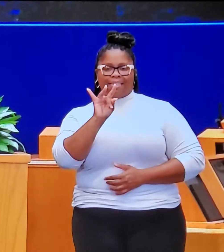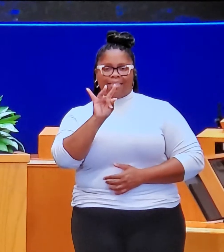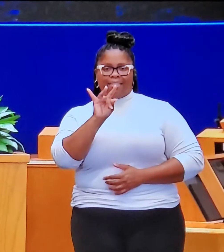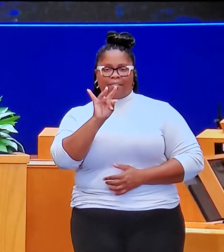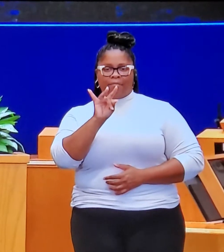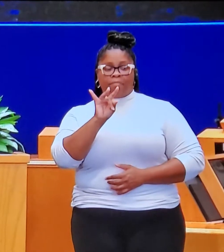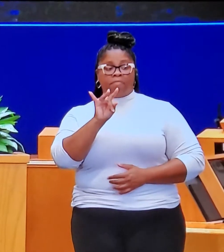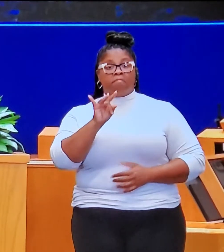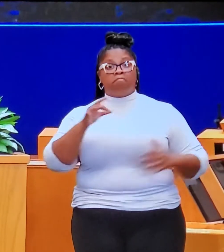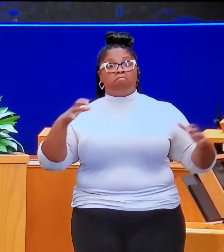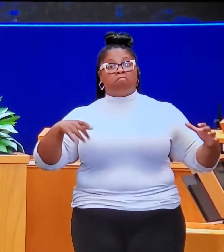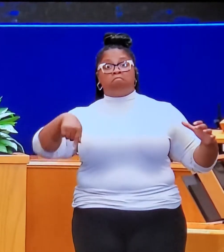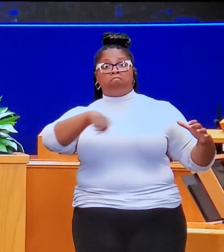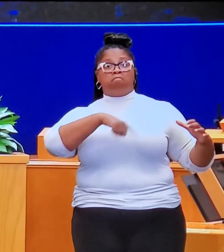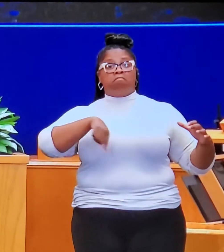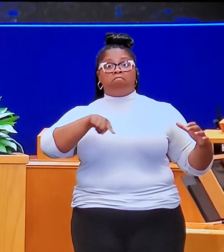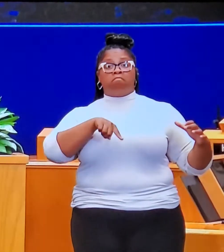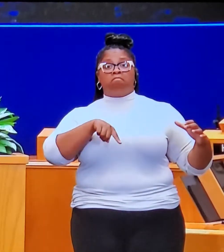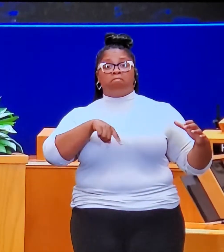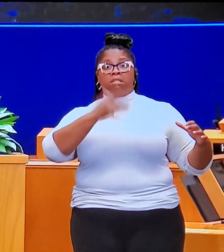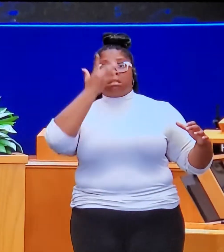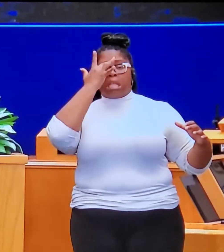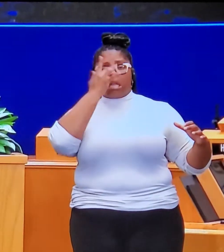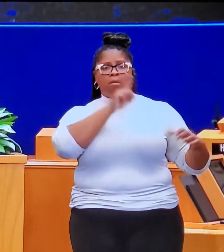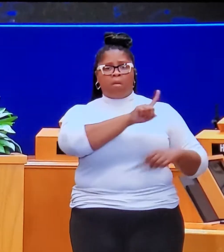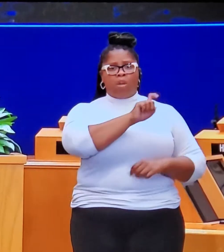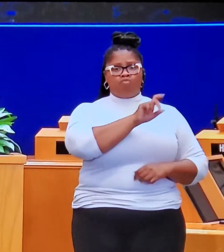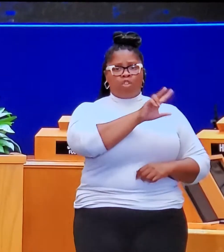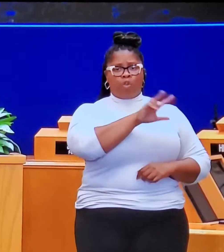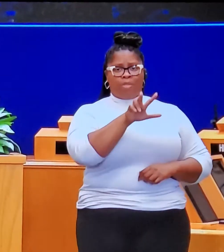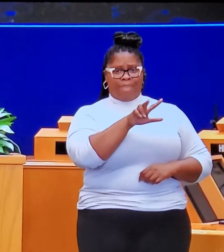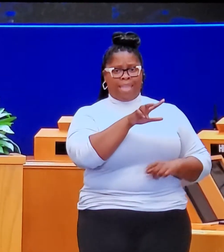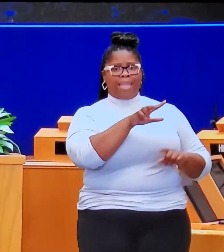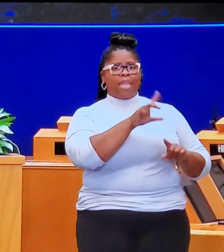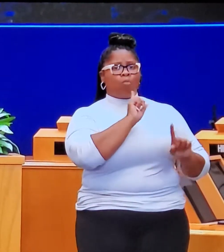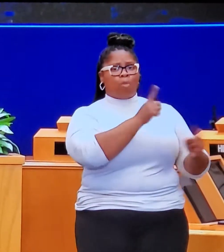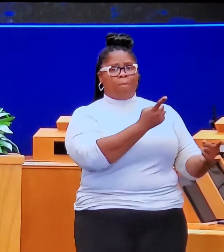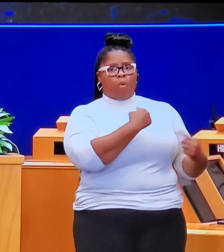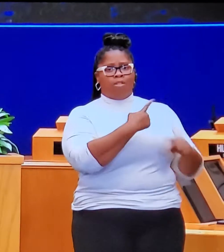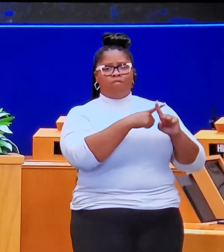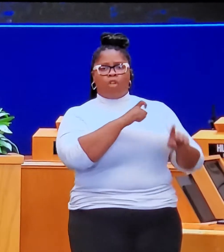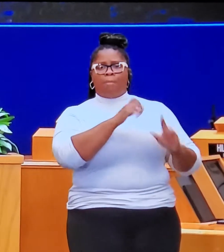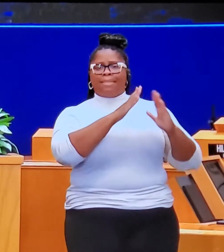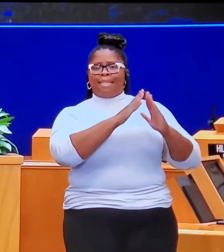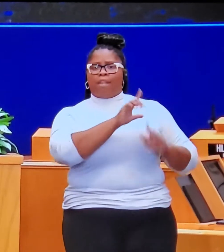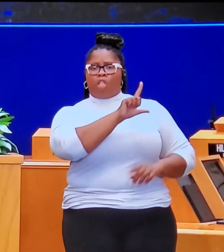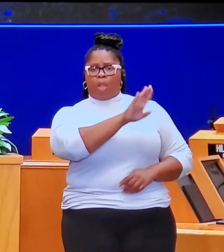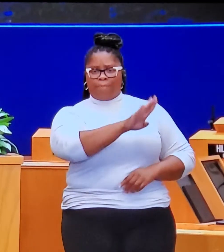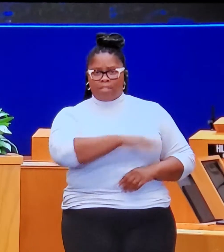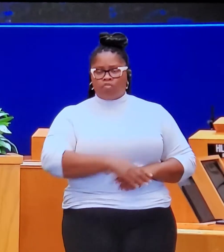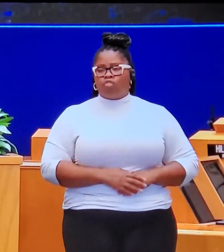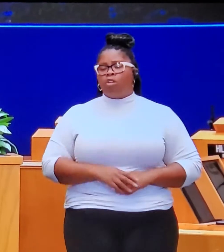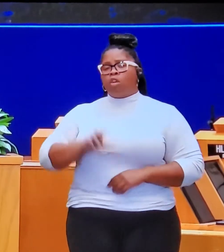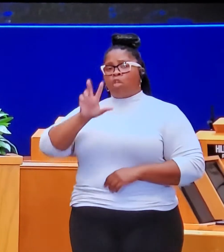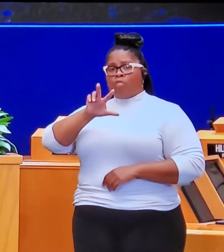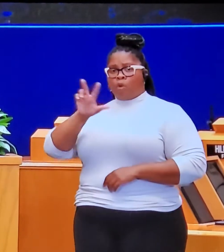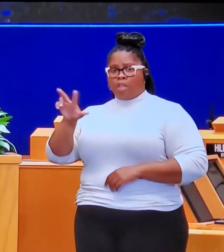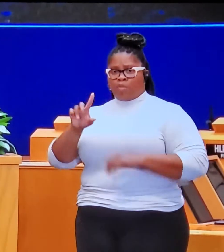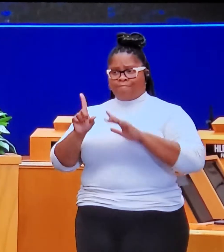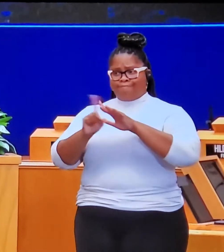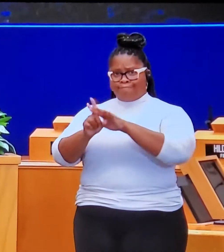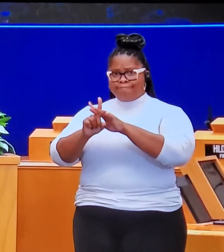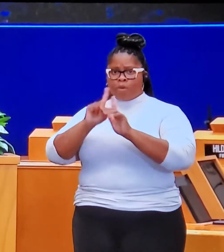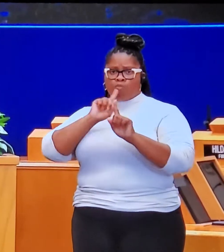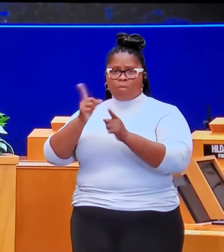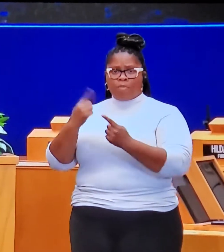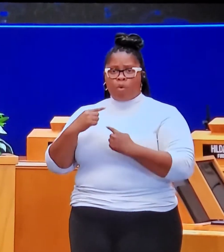These cases include 133 cases reported by our partners in the city of Long Beach and 33 cases